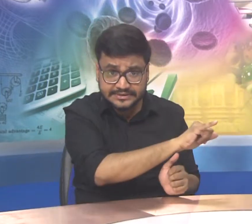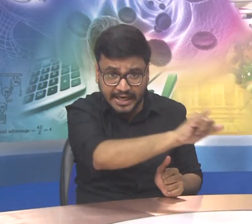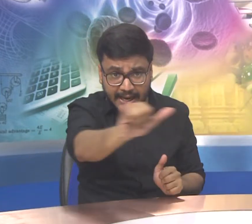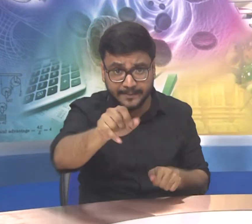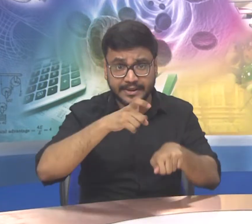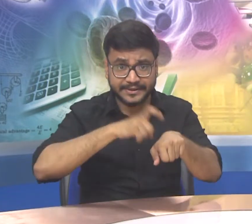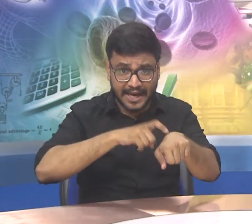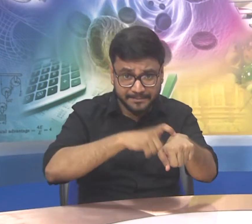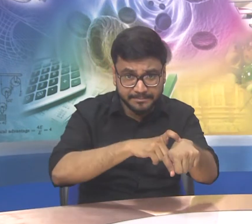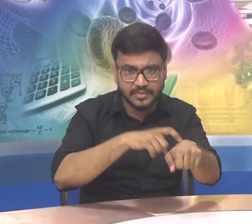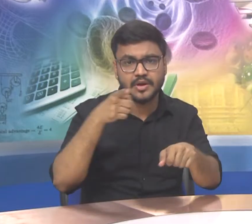members,